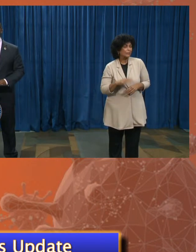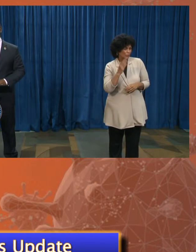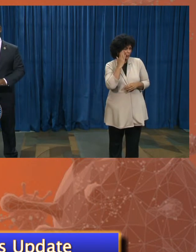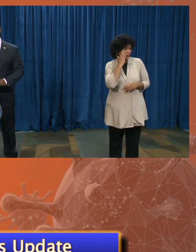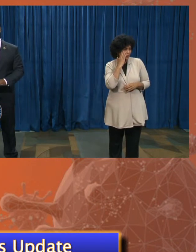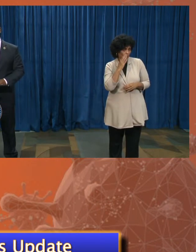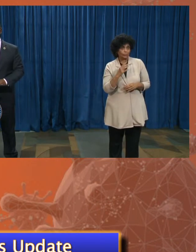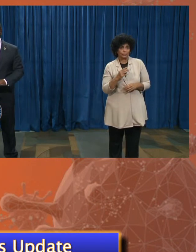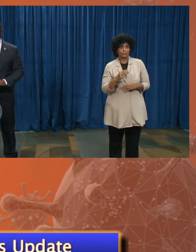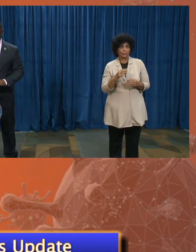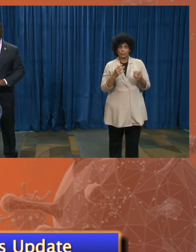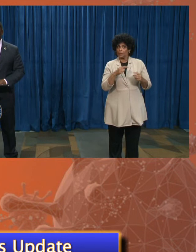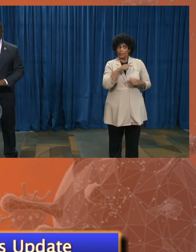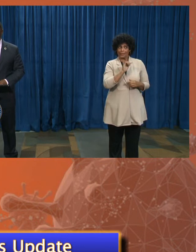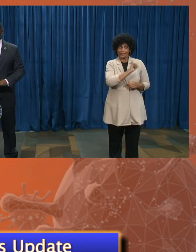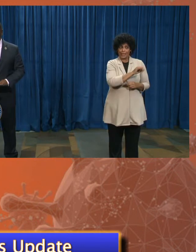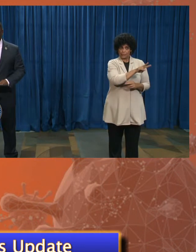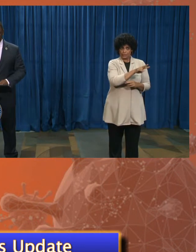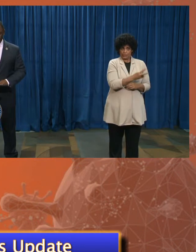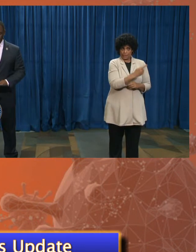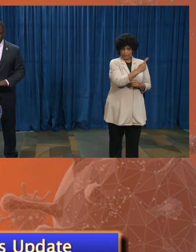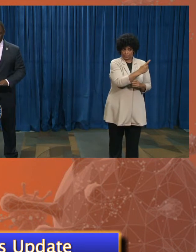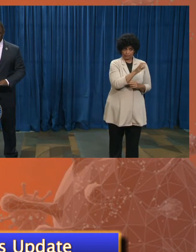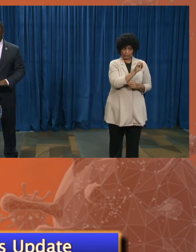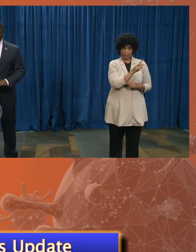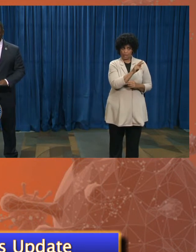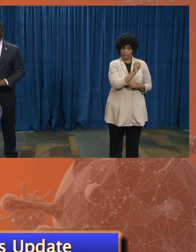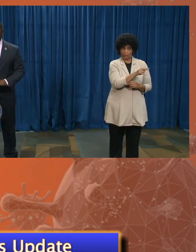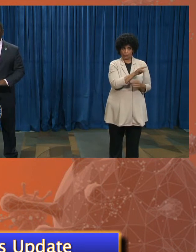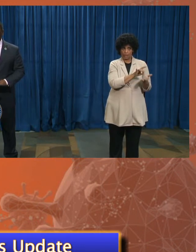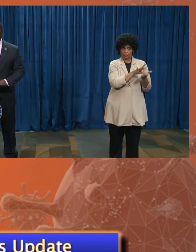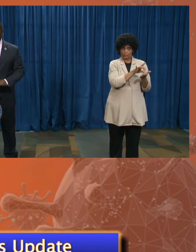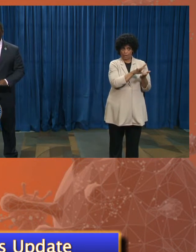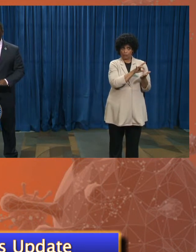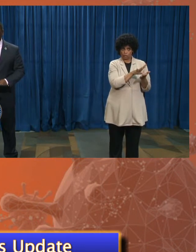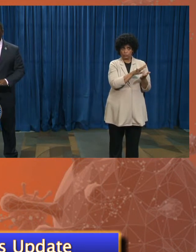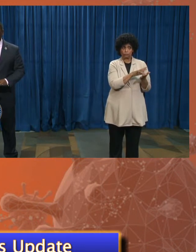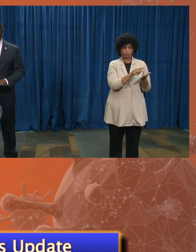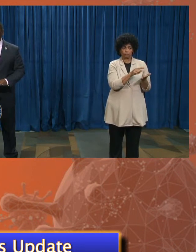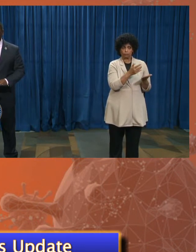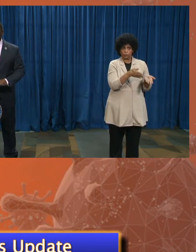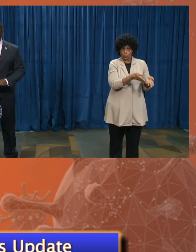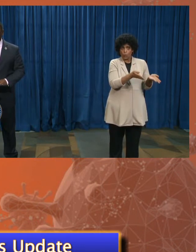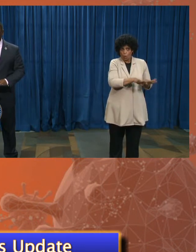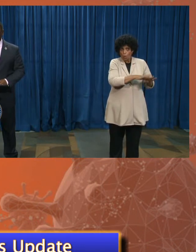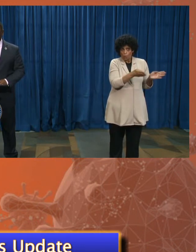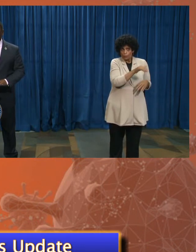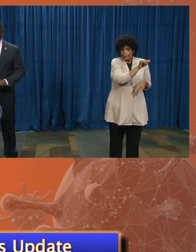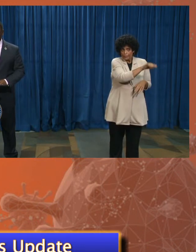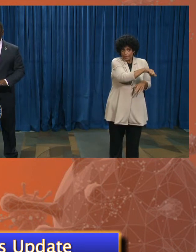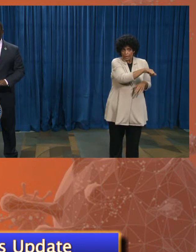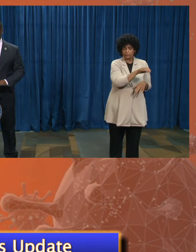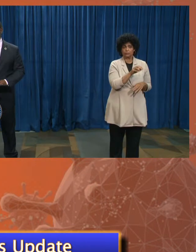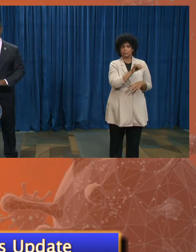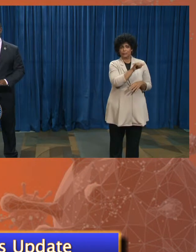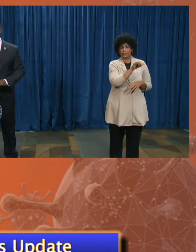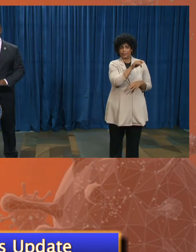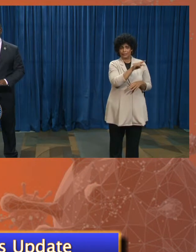our second testing site at the Econ Soccer Complex on Yates